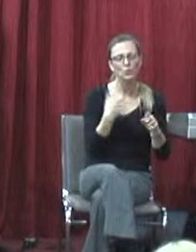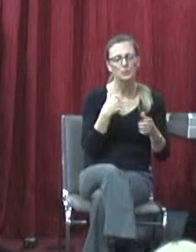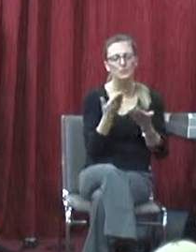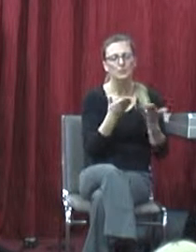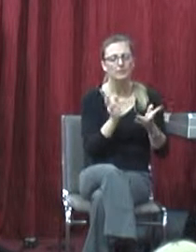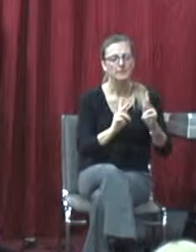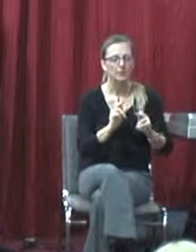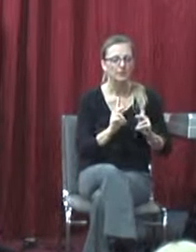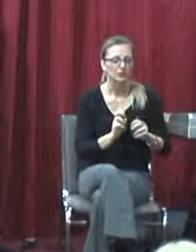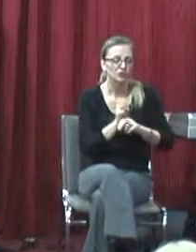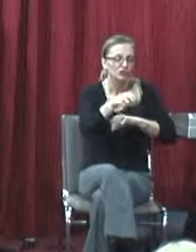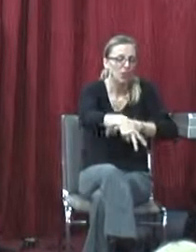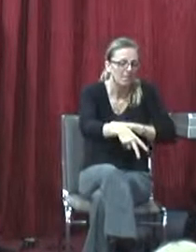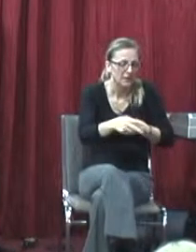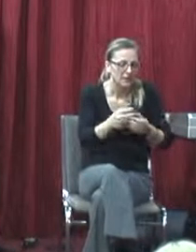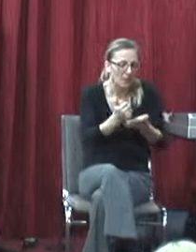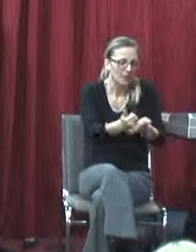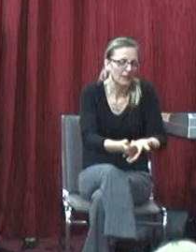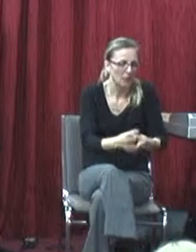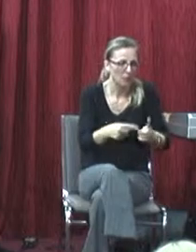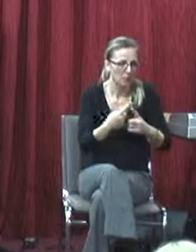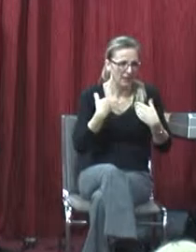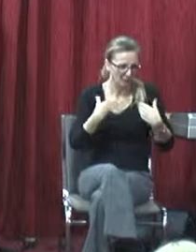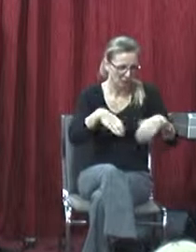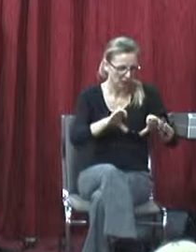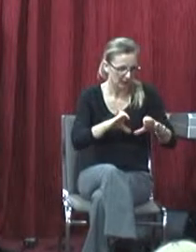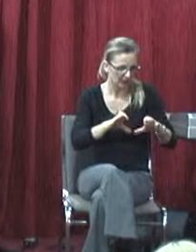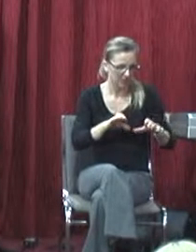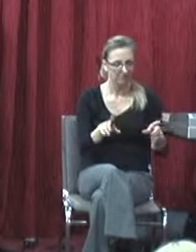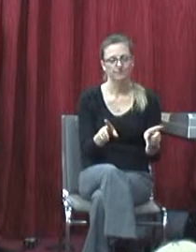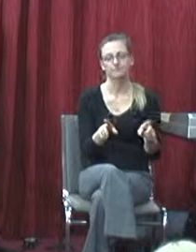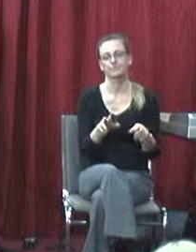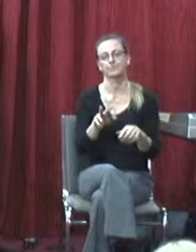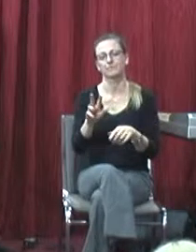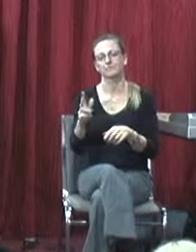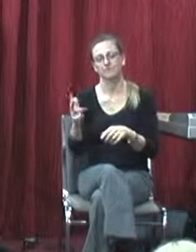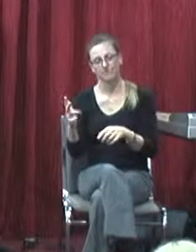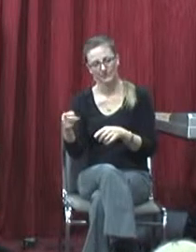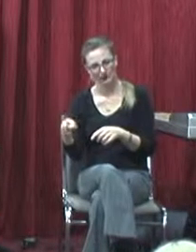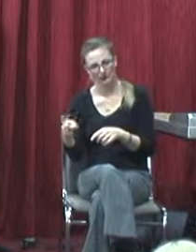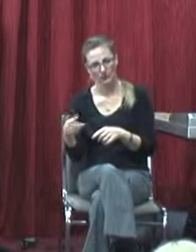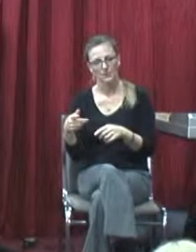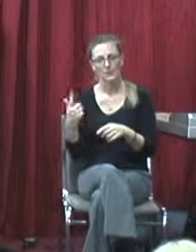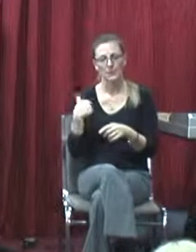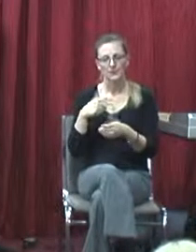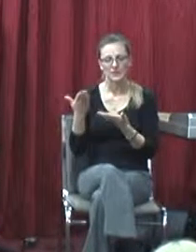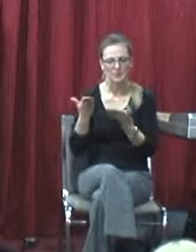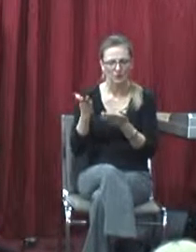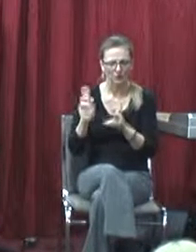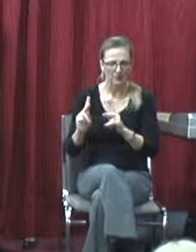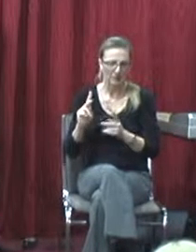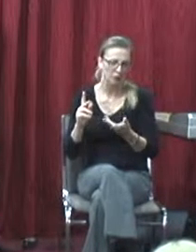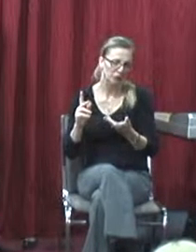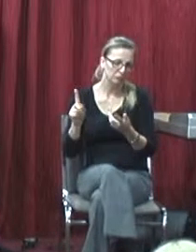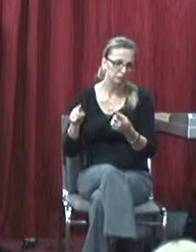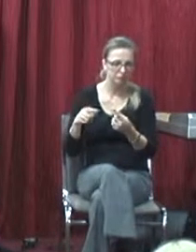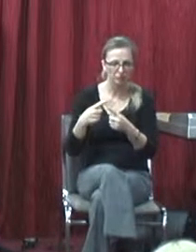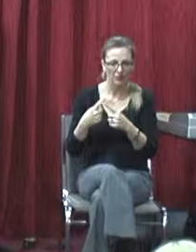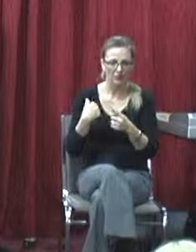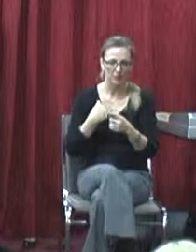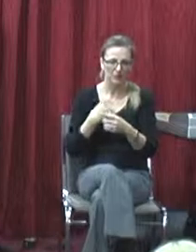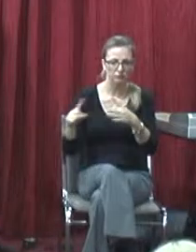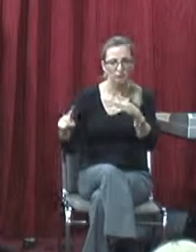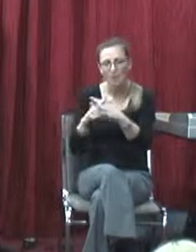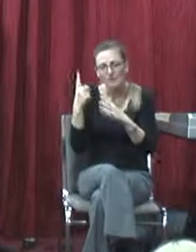chance. And finally, we serve people like we would serve our employer, where we show up for work every